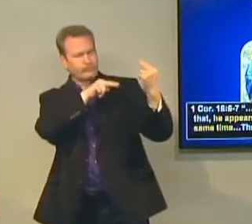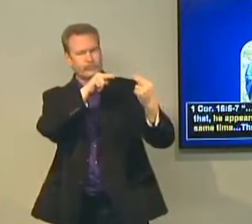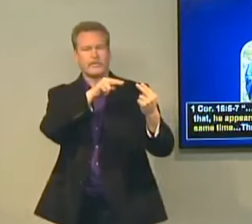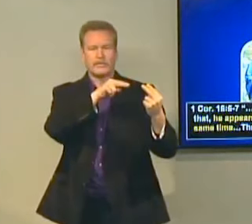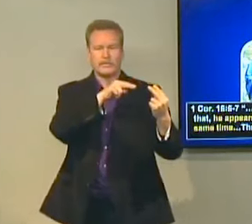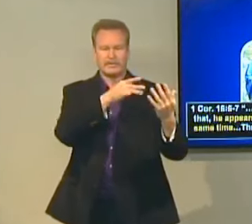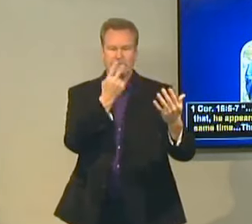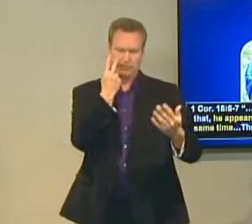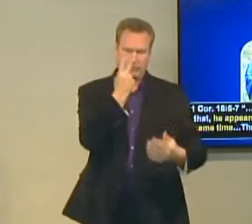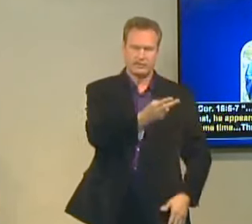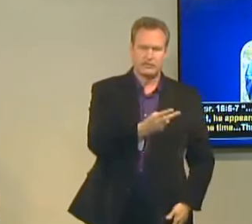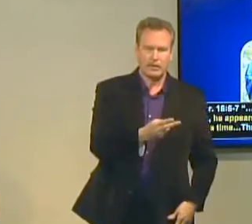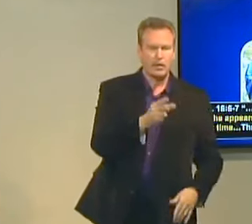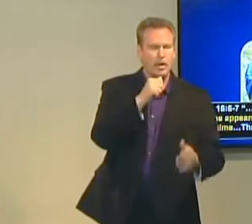500. People that could look upon him.